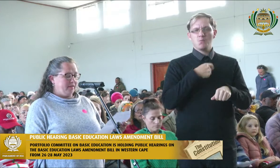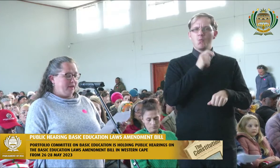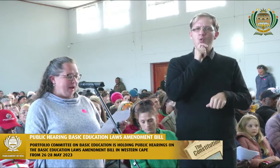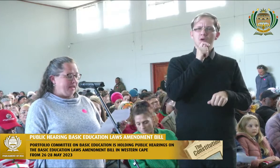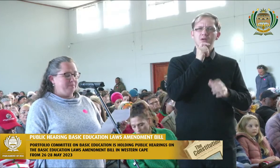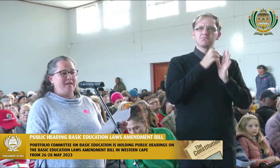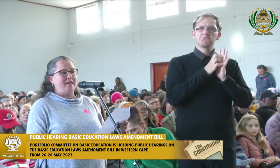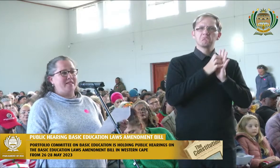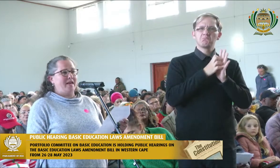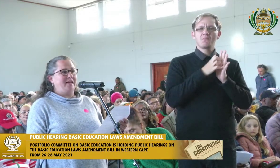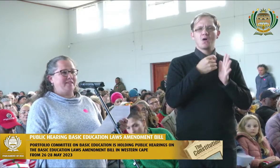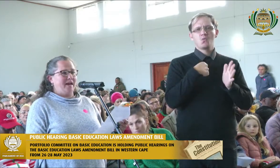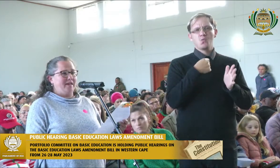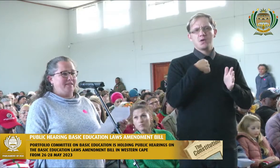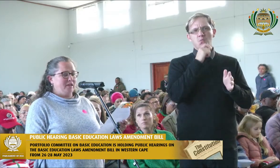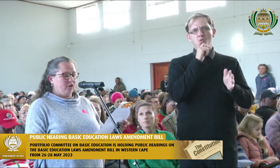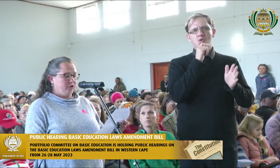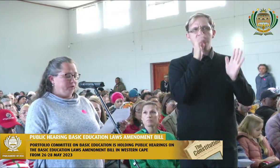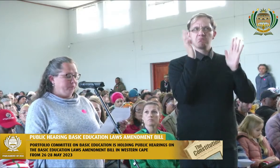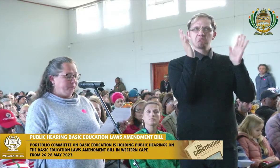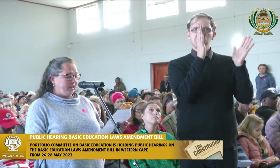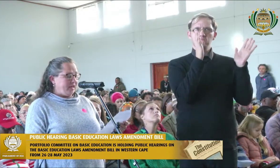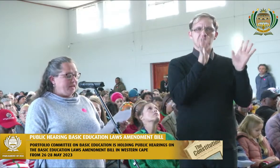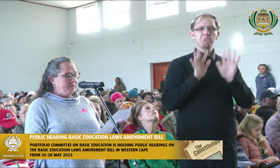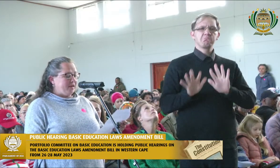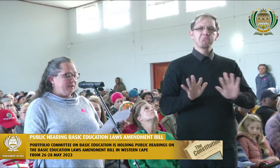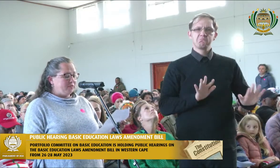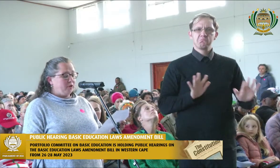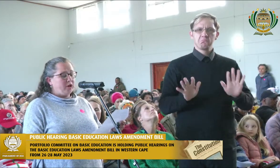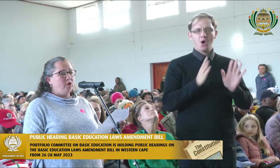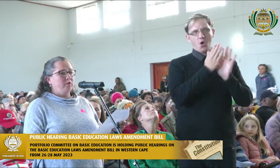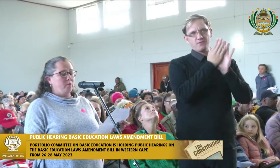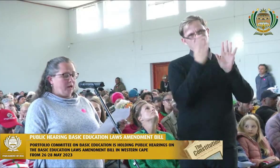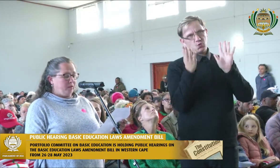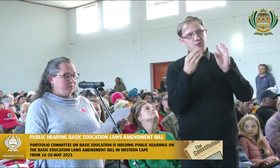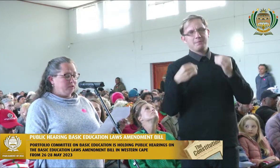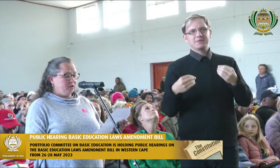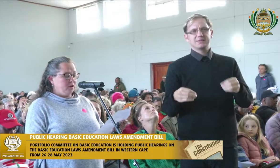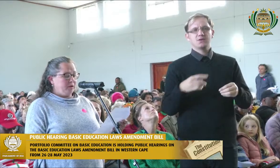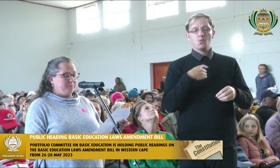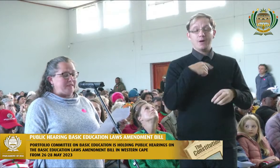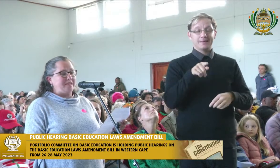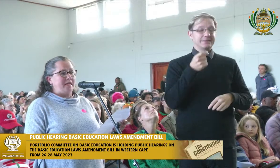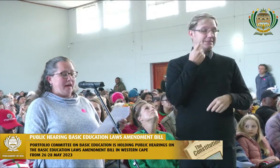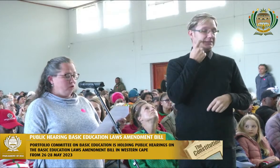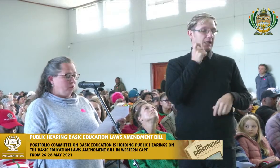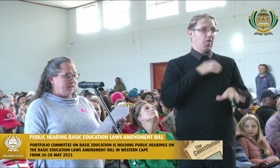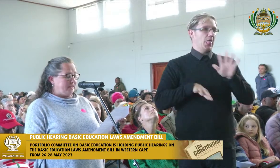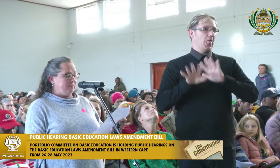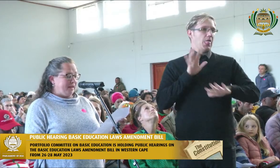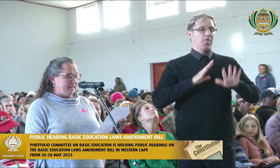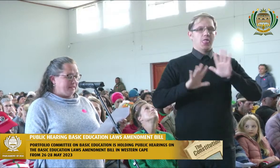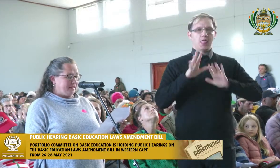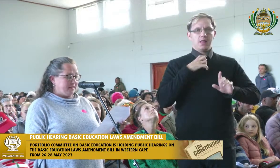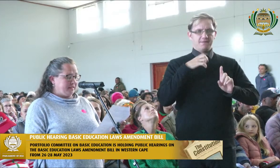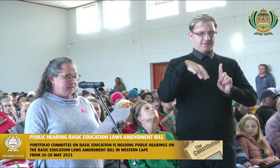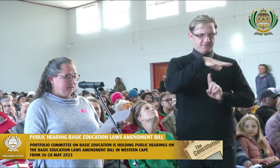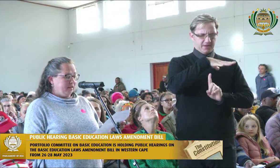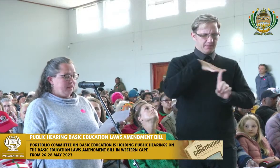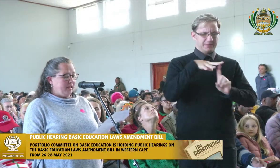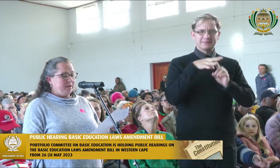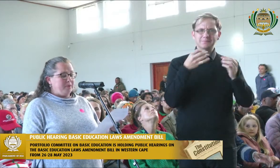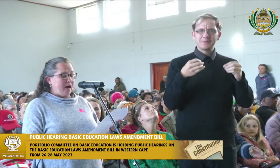morning, thereby keeping his anxiety low. He becomes very overwhelmed in busy and noisy